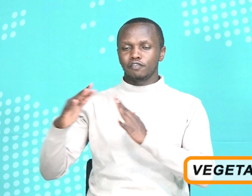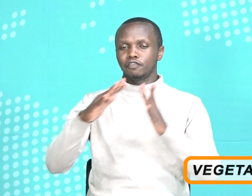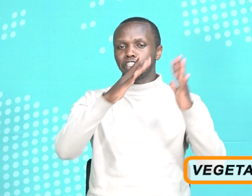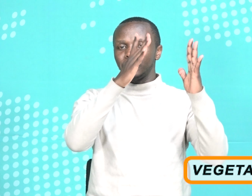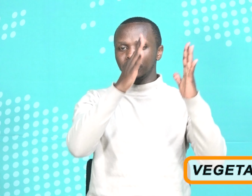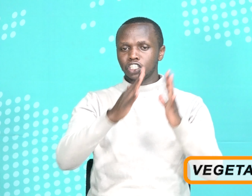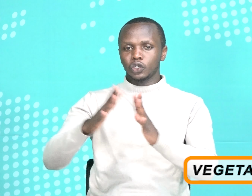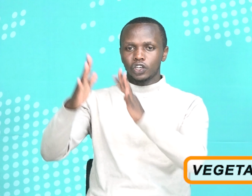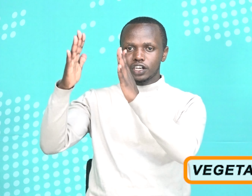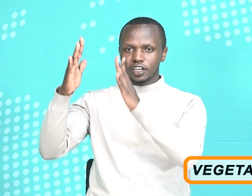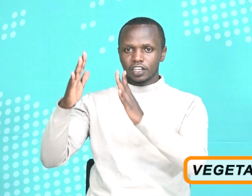vegetation,